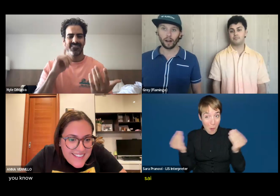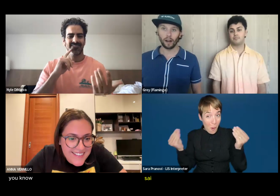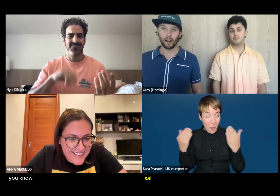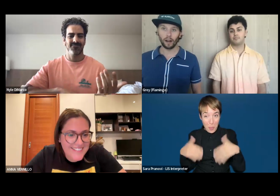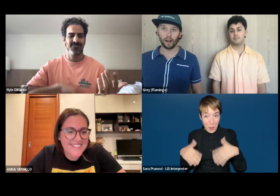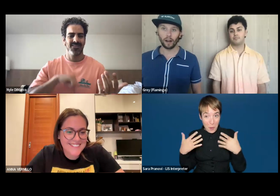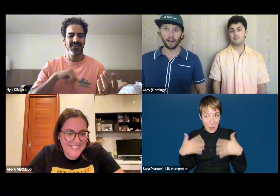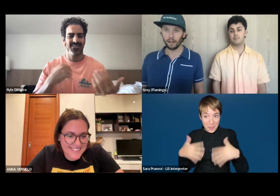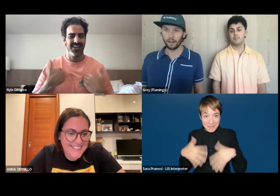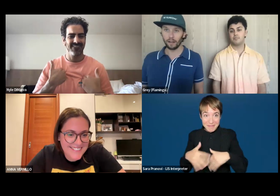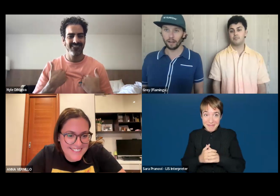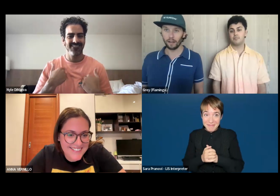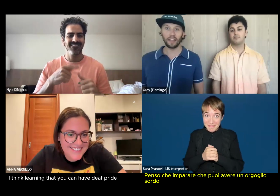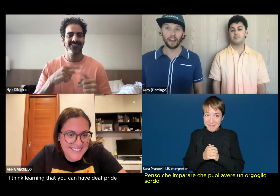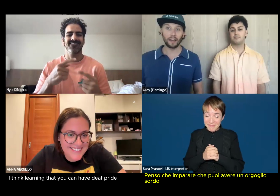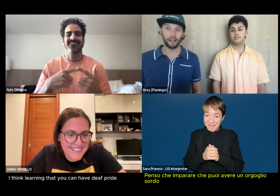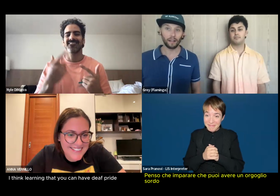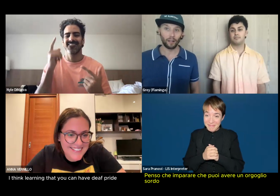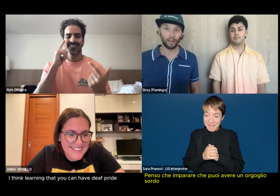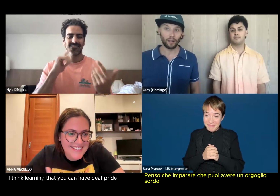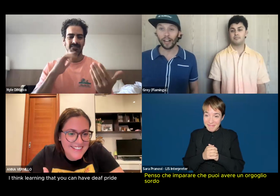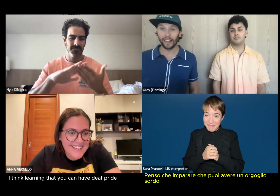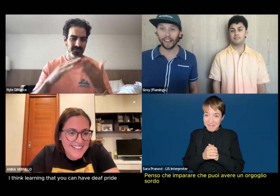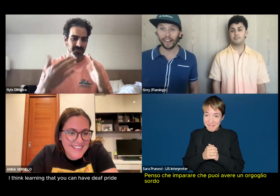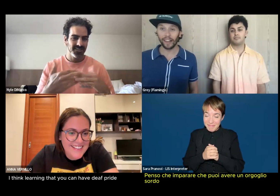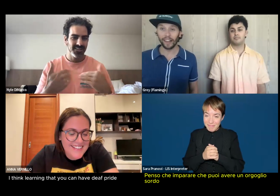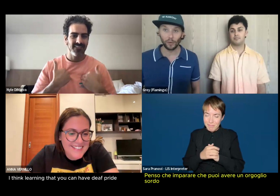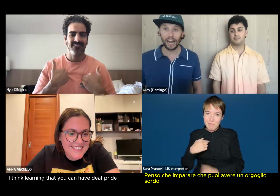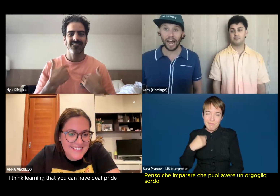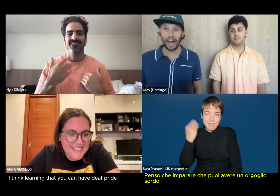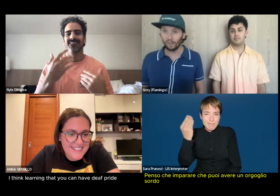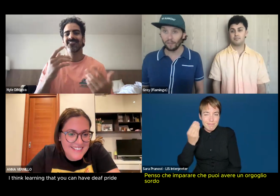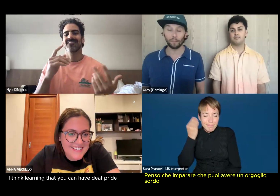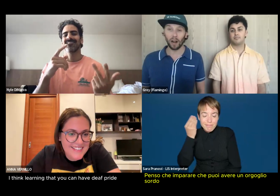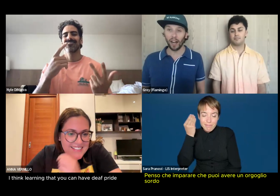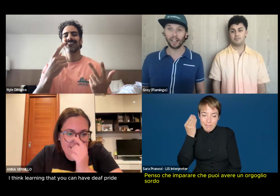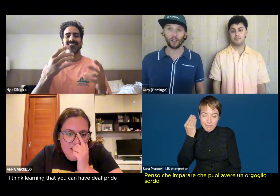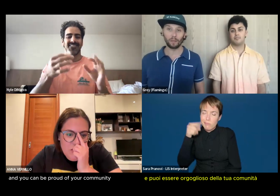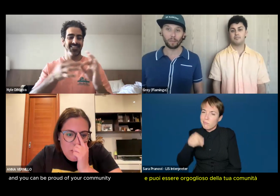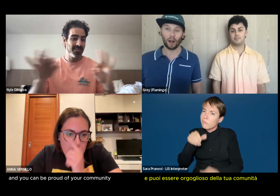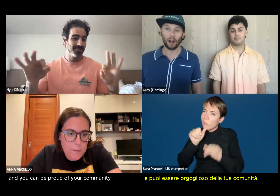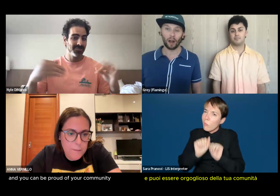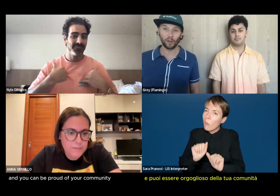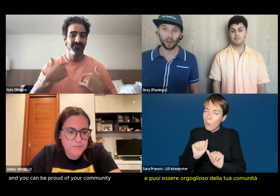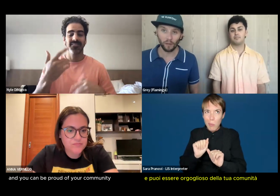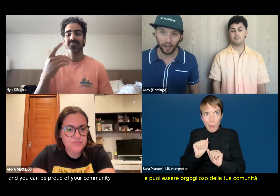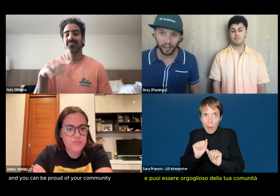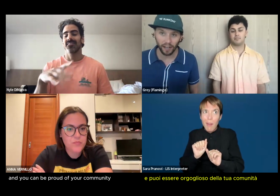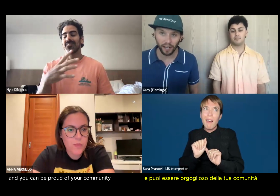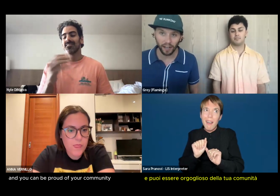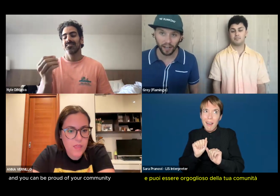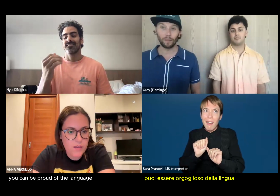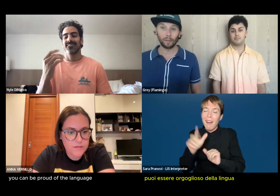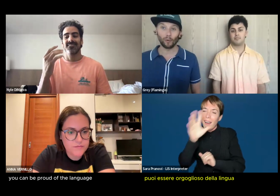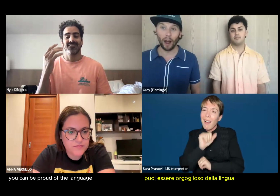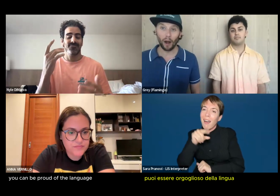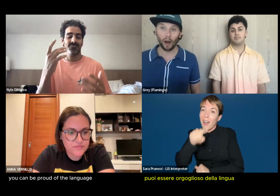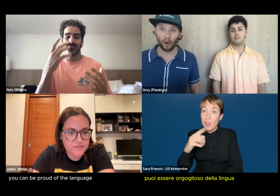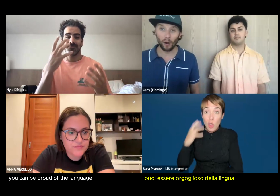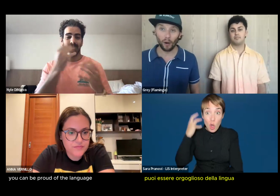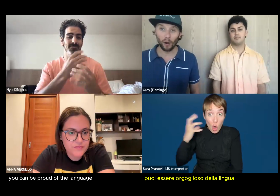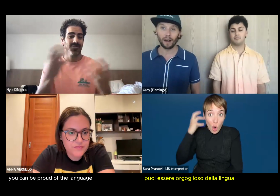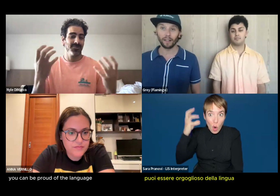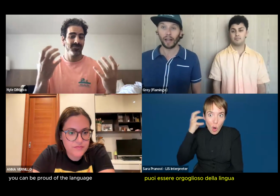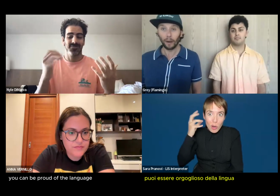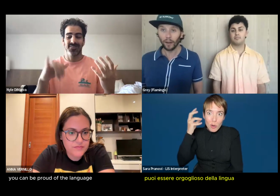I think it's incredibly powerful for me. I think learning that you can have deaf pride and you can be proud of your community, you can be